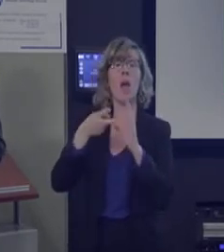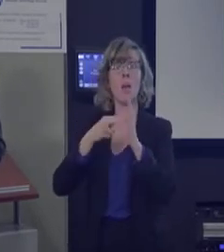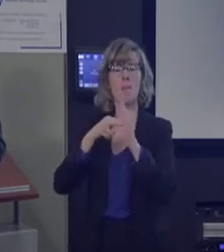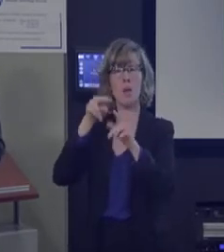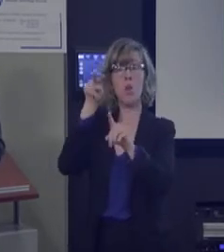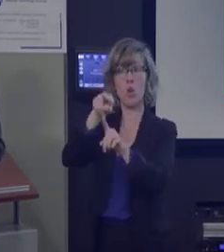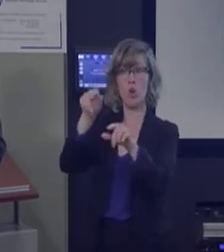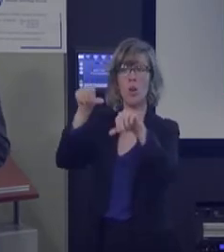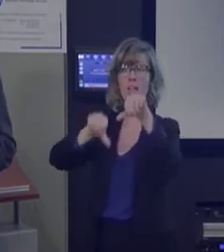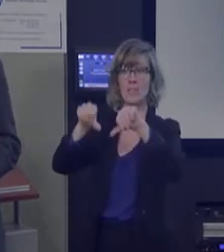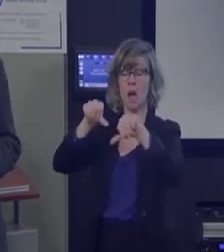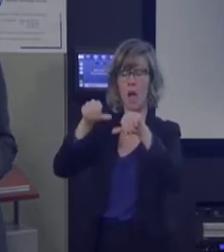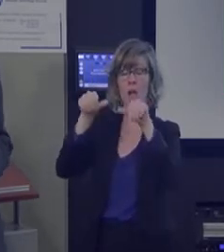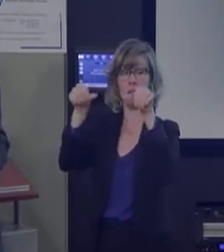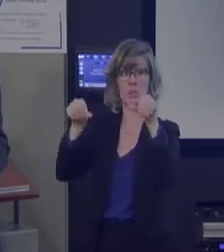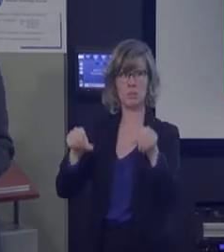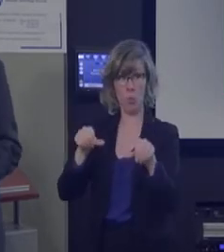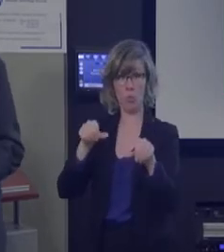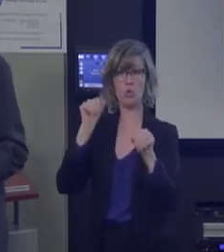is irrelevant.